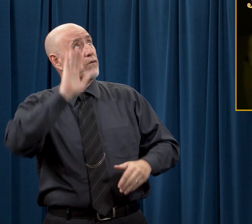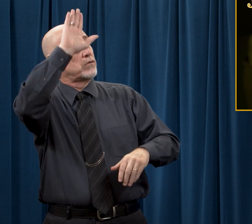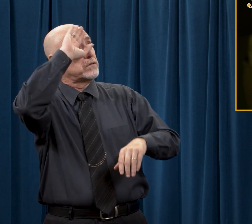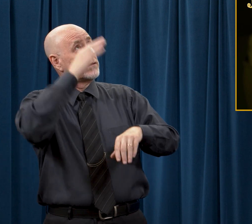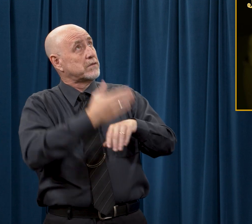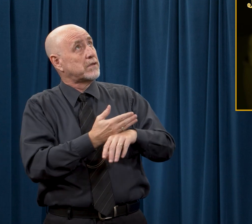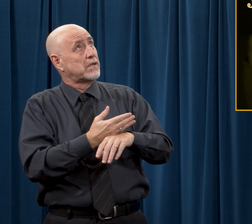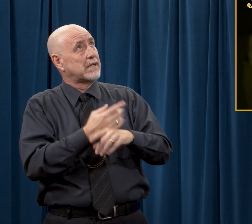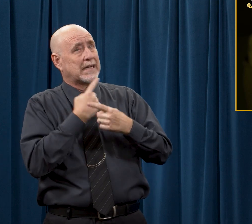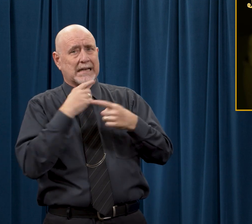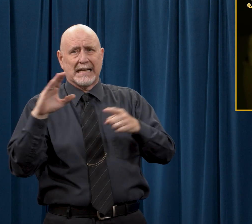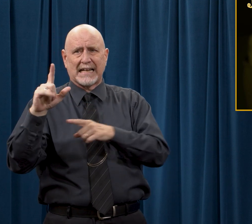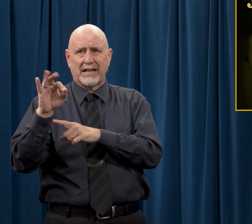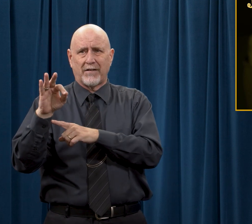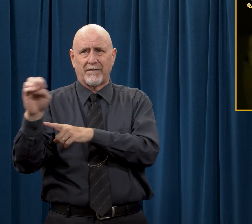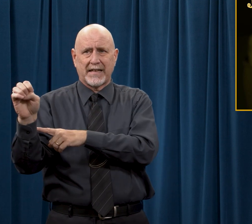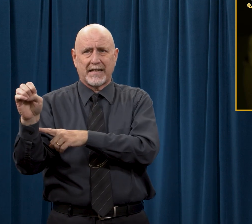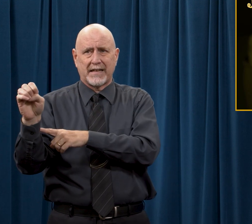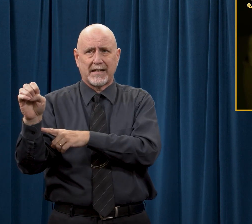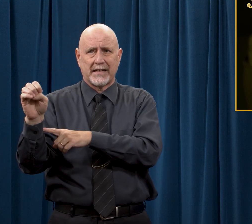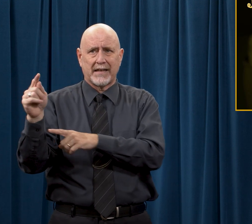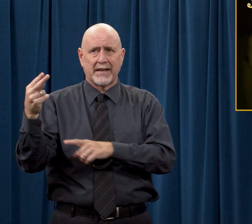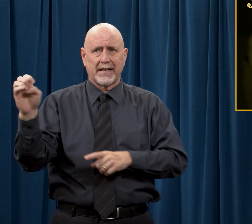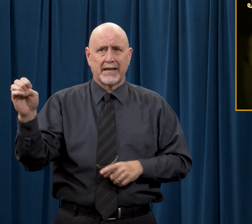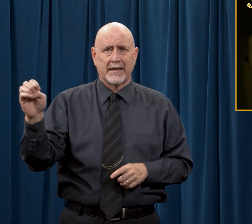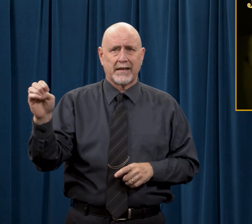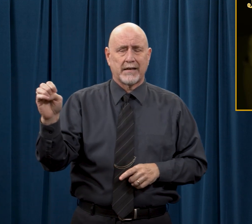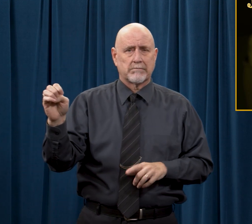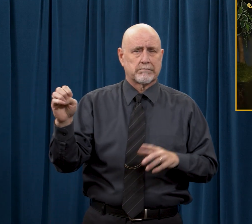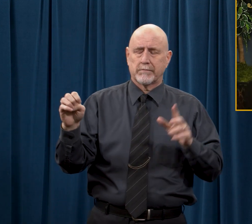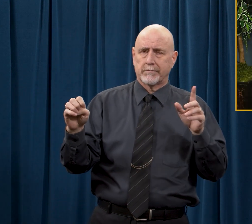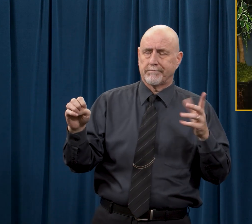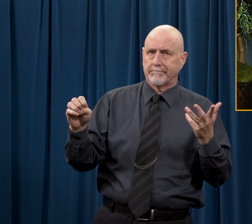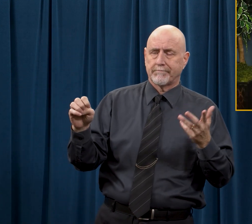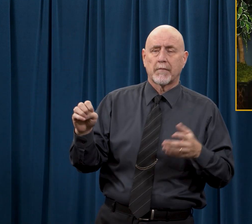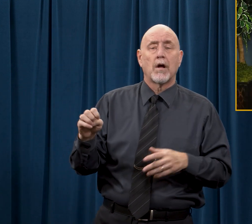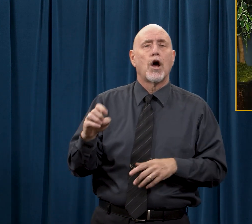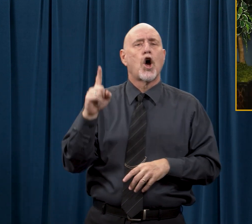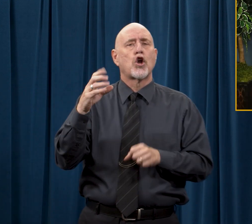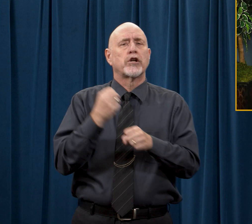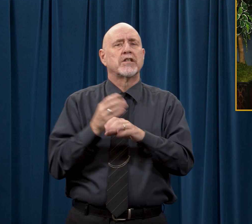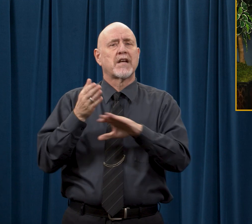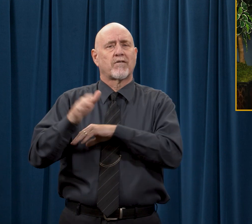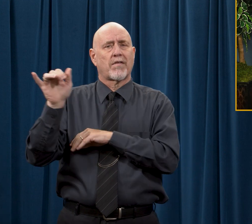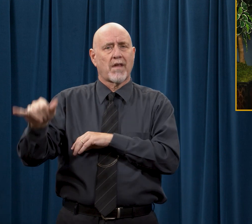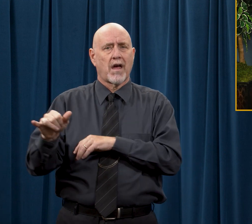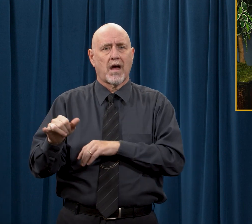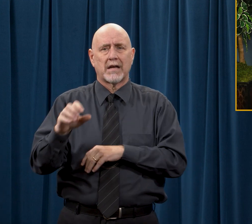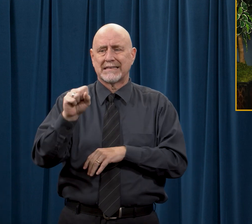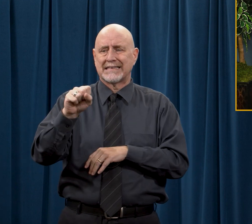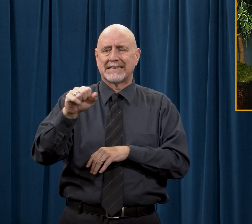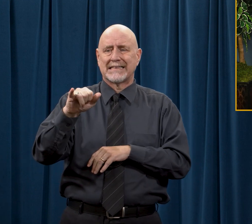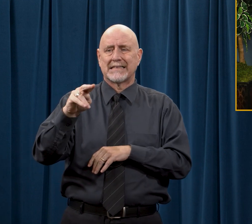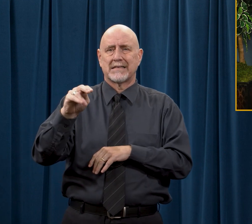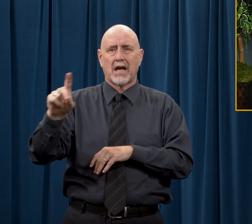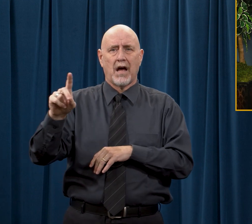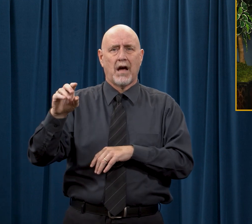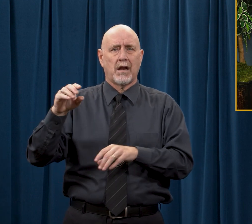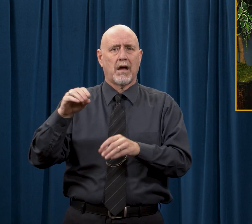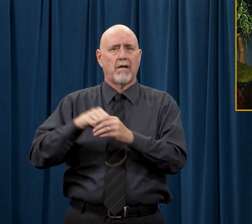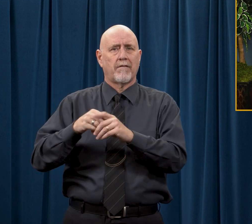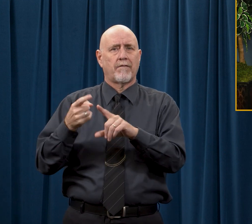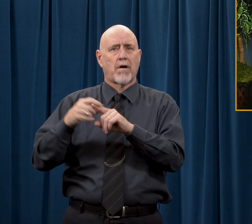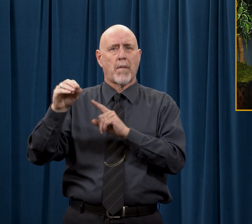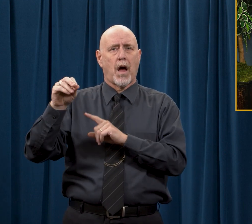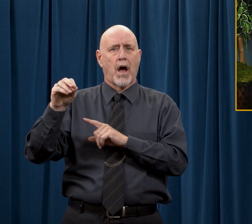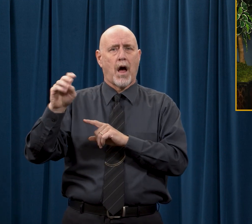Son, that the Son clarify thee." Well, 100 years after Wycliffe, the Synod of